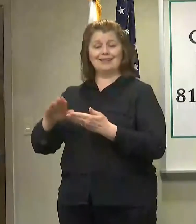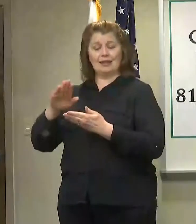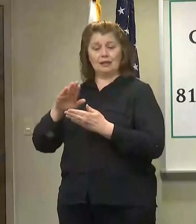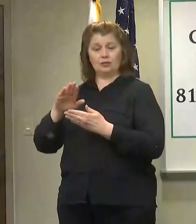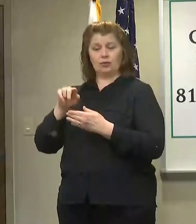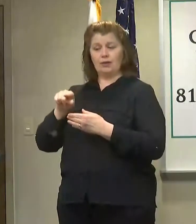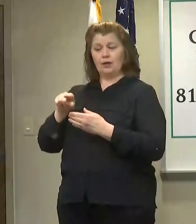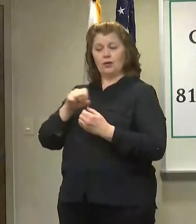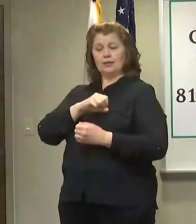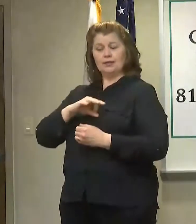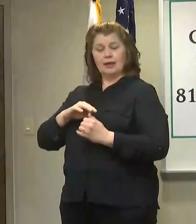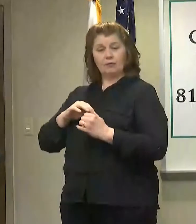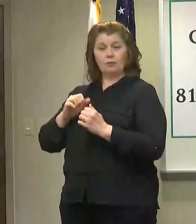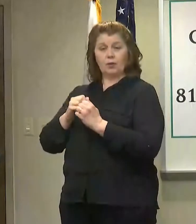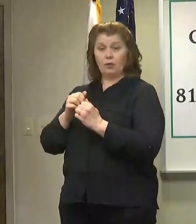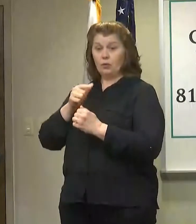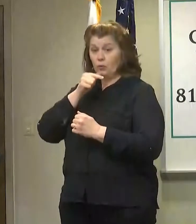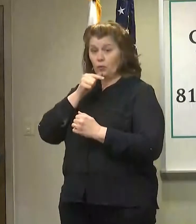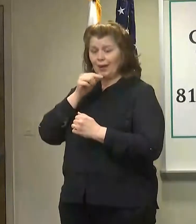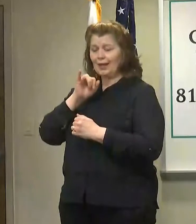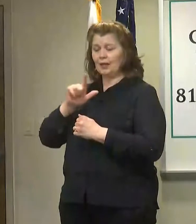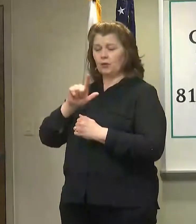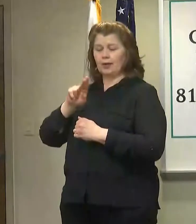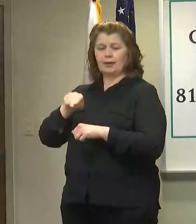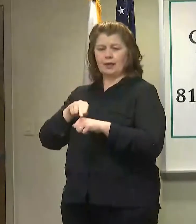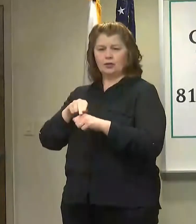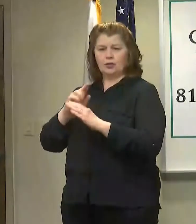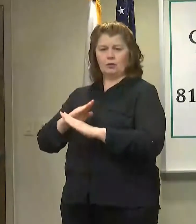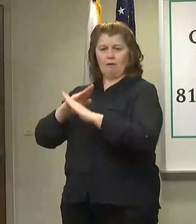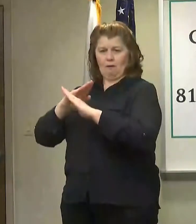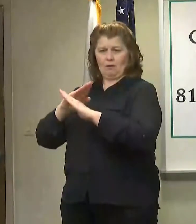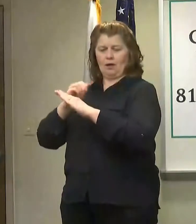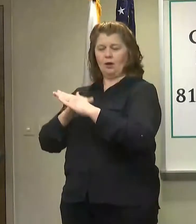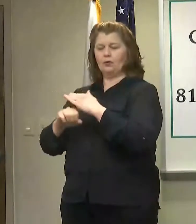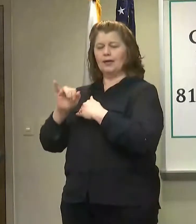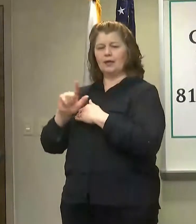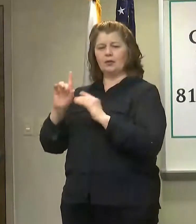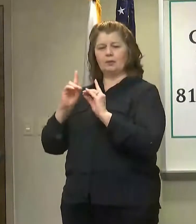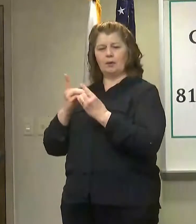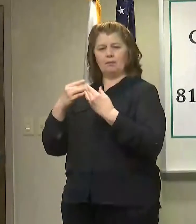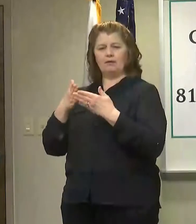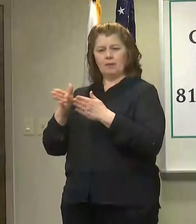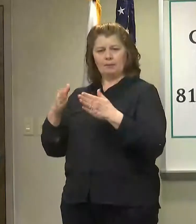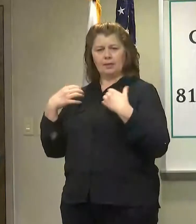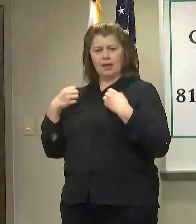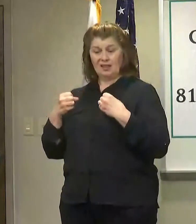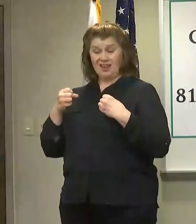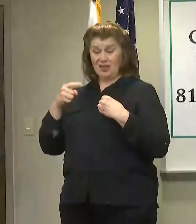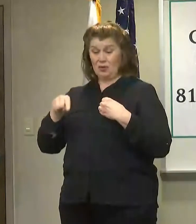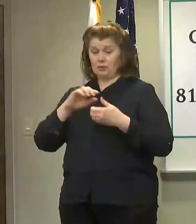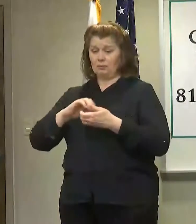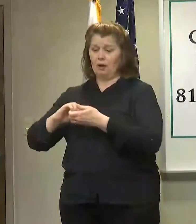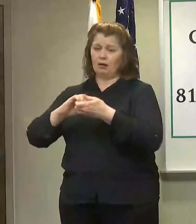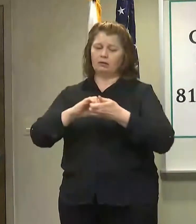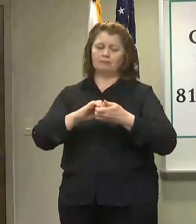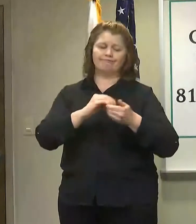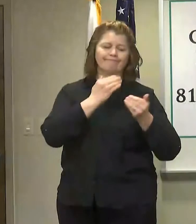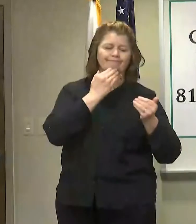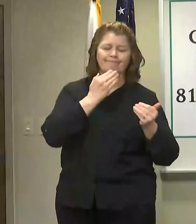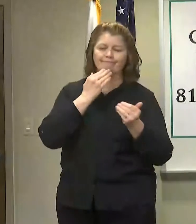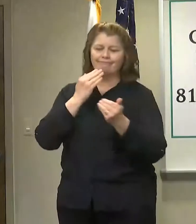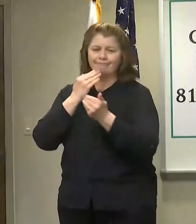that's staffed by the Illinois National Guard under the Illinois Department of Public Health. And we are thankful for all of those partnerships. And you